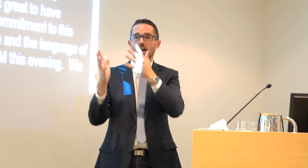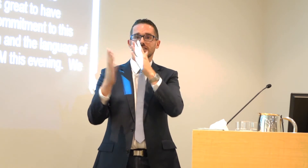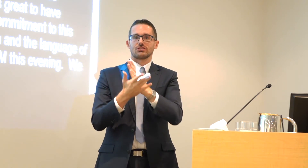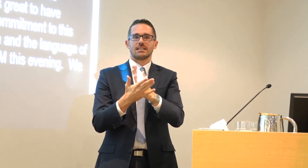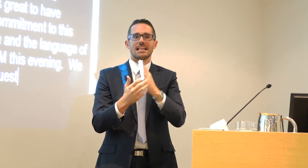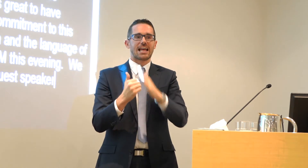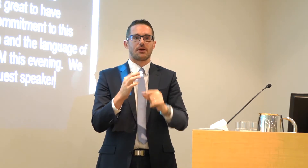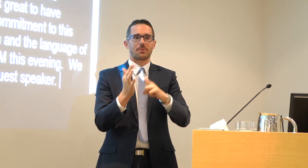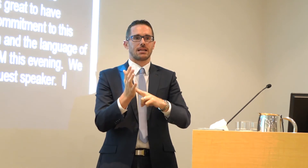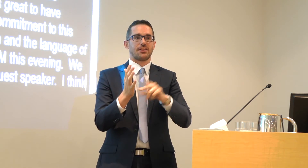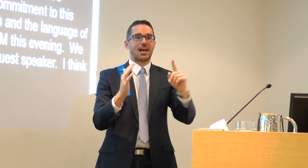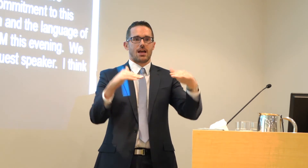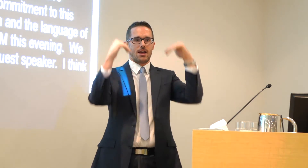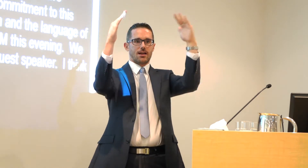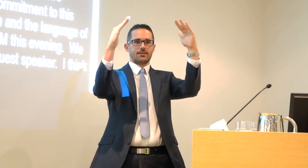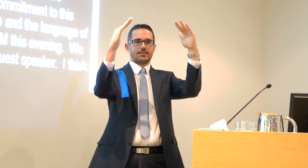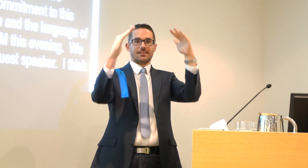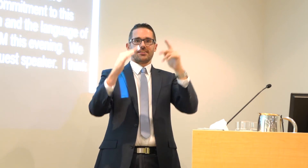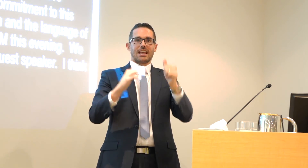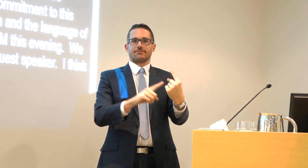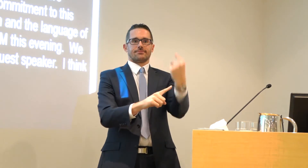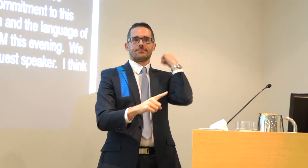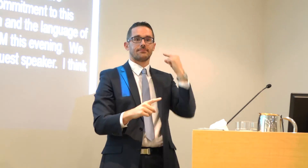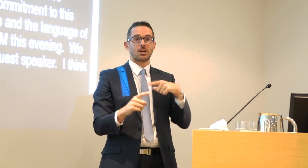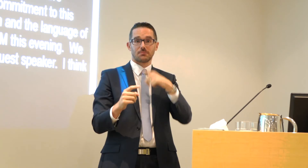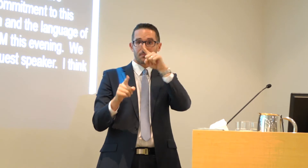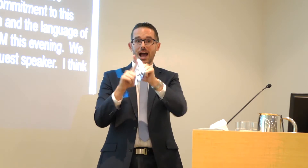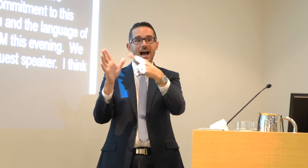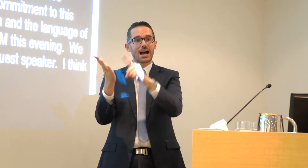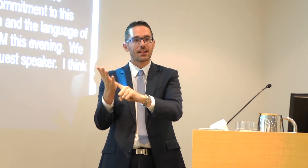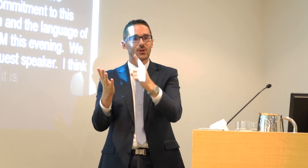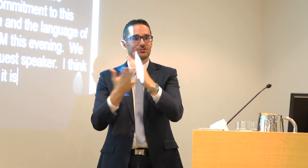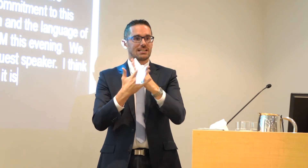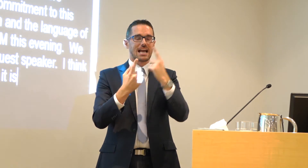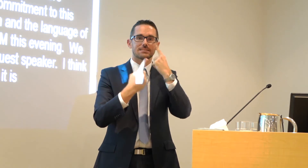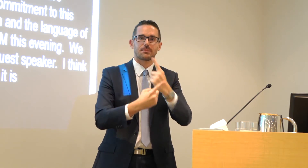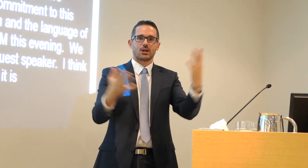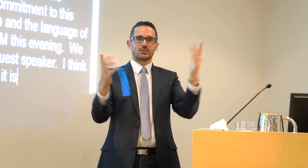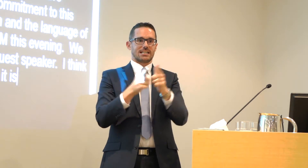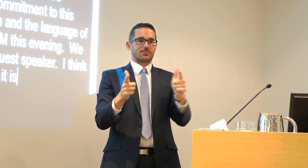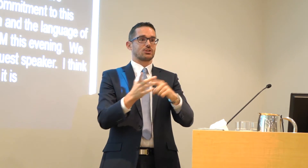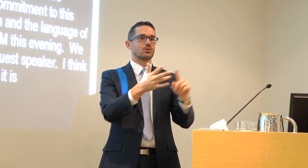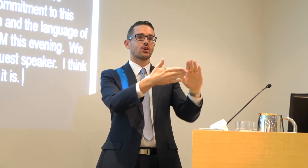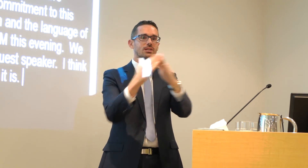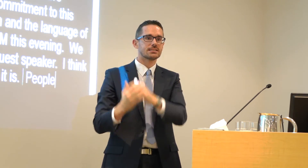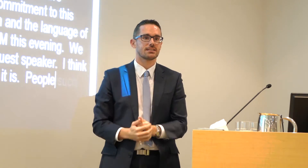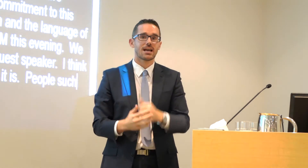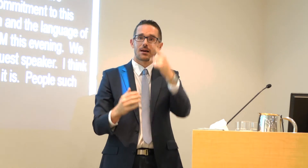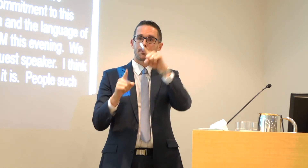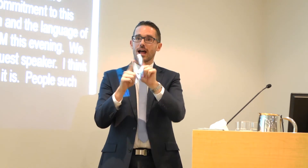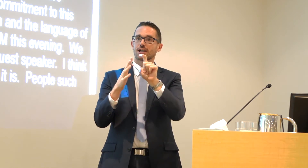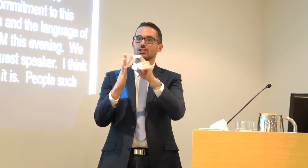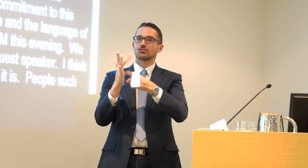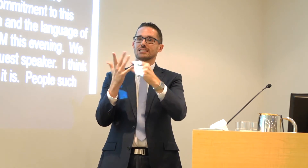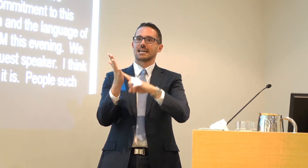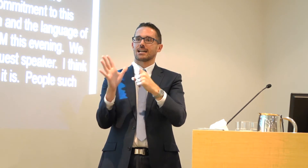I think the profile of Auslan really has never been as high as it is, because of people such as Al, who exposes the